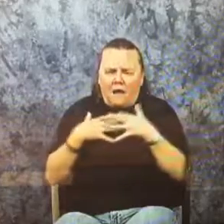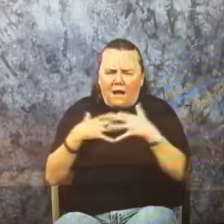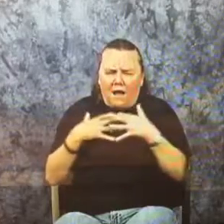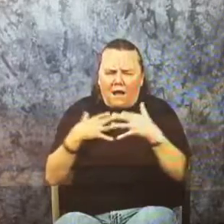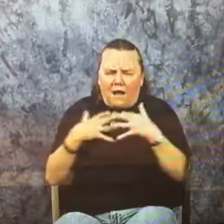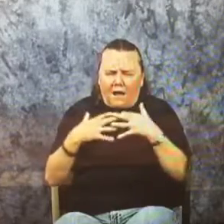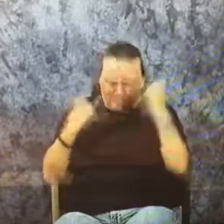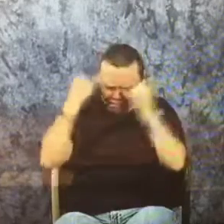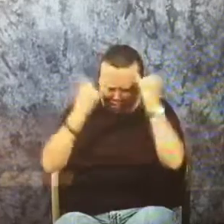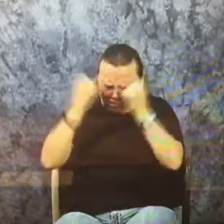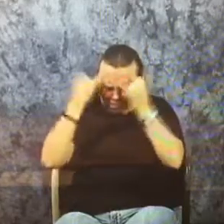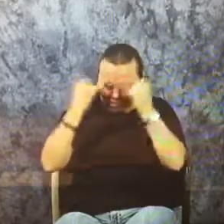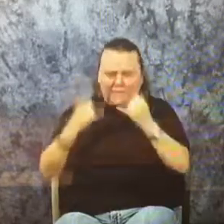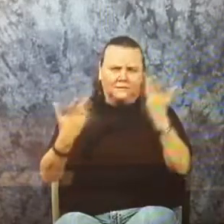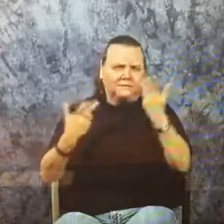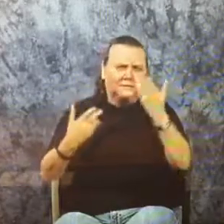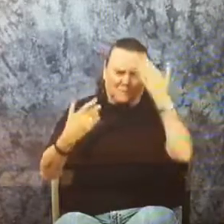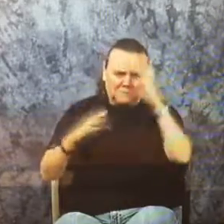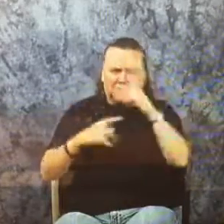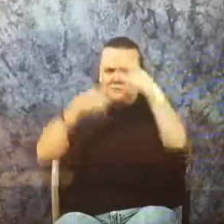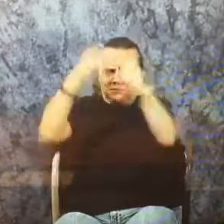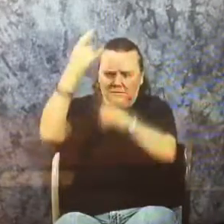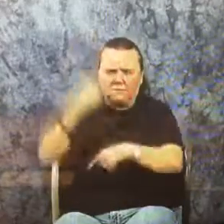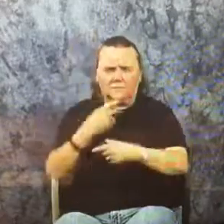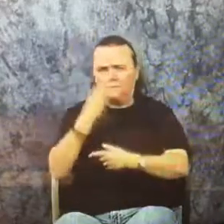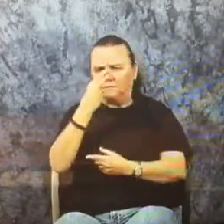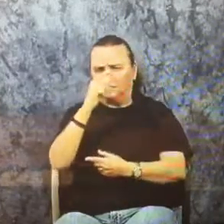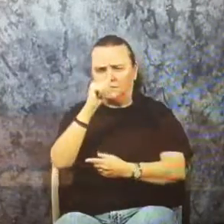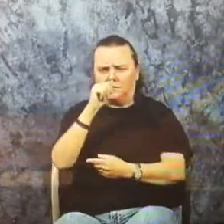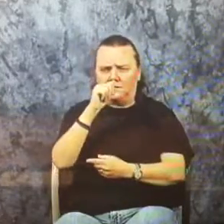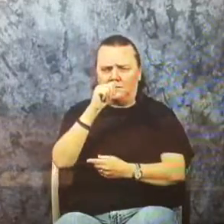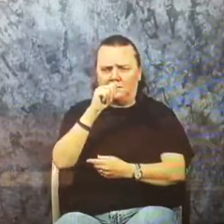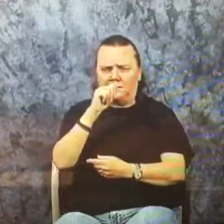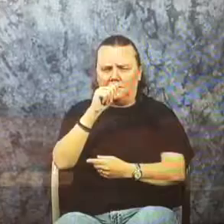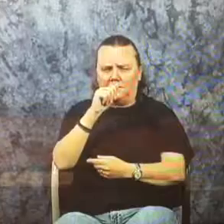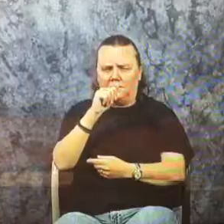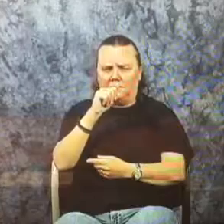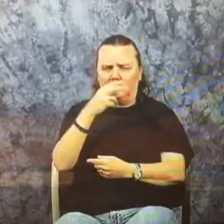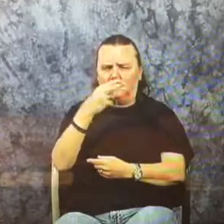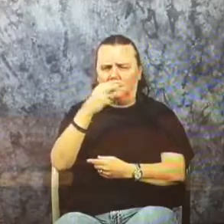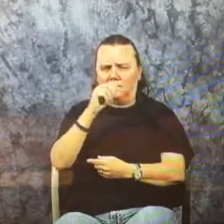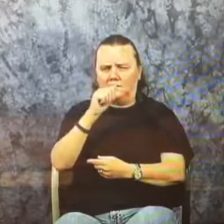didn't know. I just kept imagining what had happened. I didn't know what to do. There's